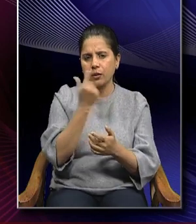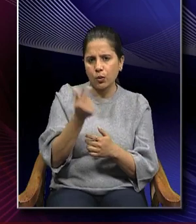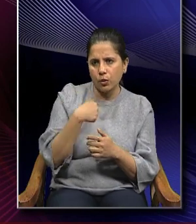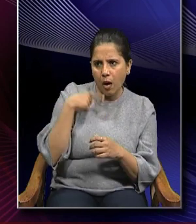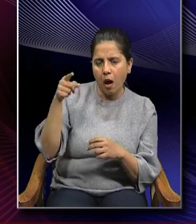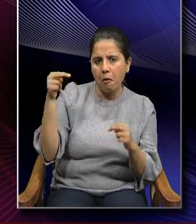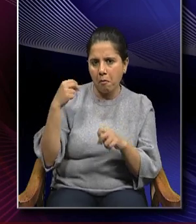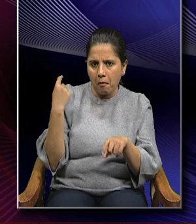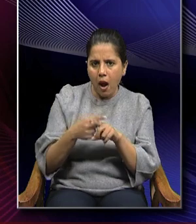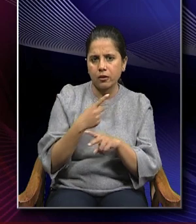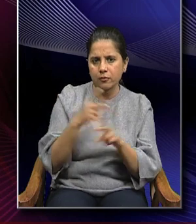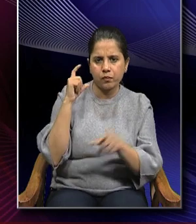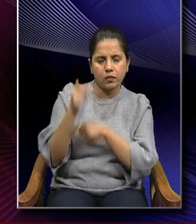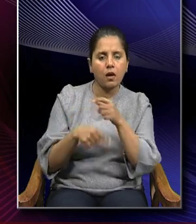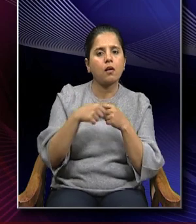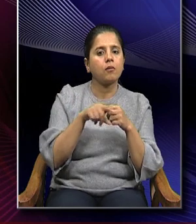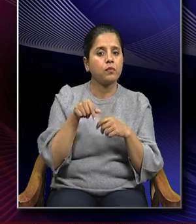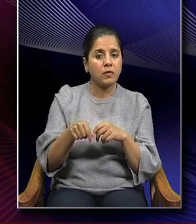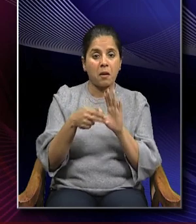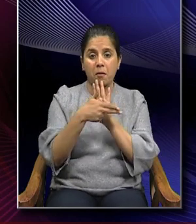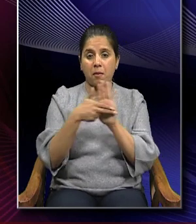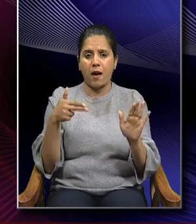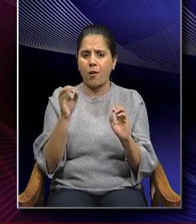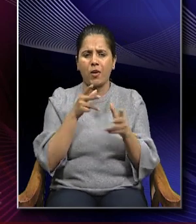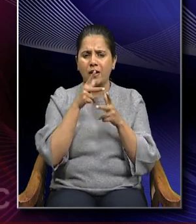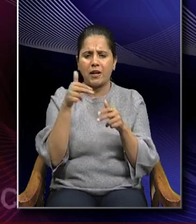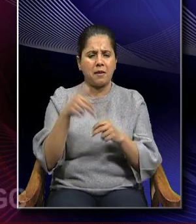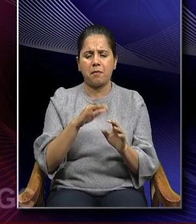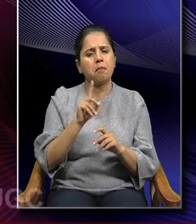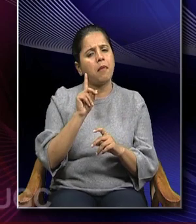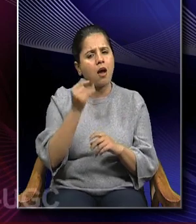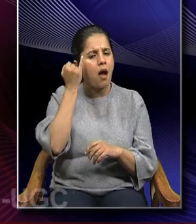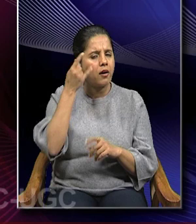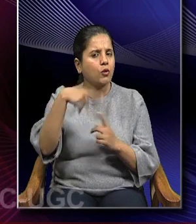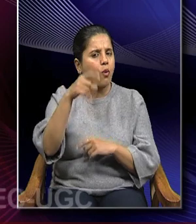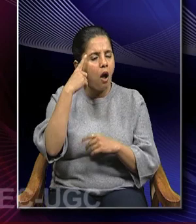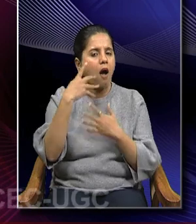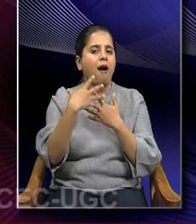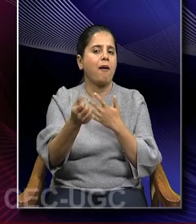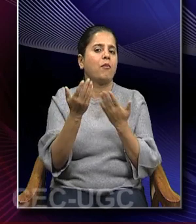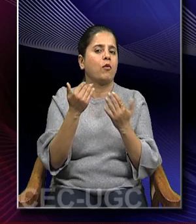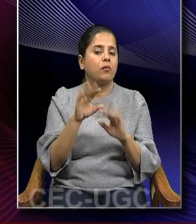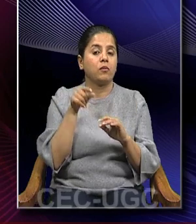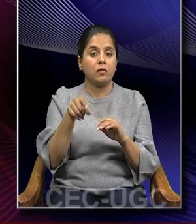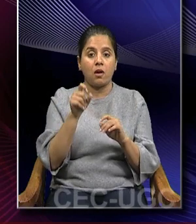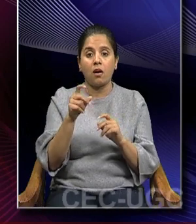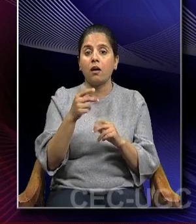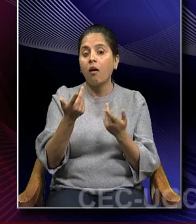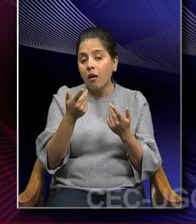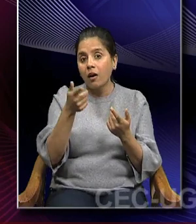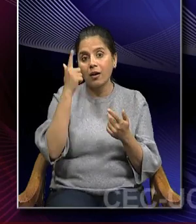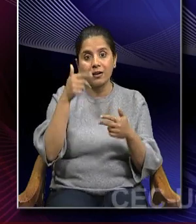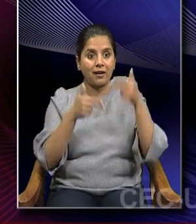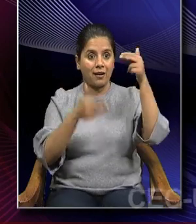their requirement. So, without taking any brand, I can give you an idea that repositioning can be done by